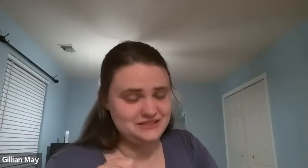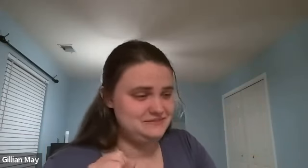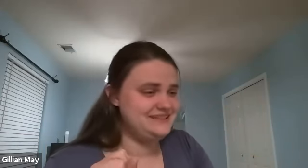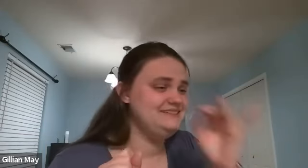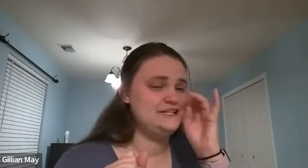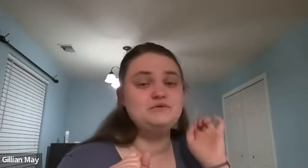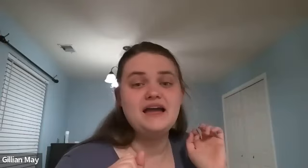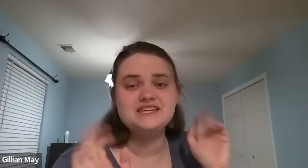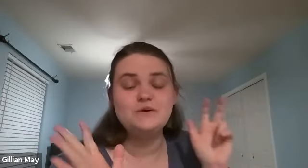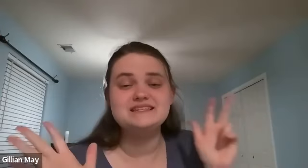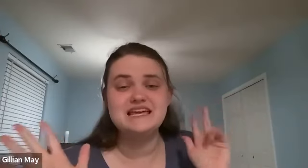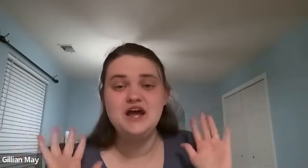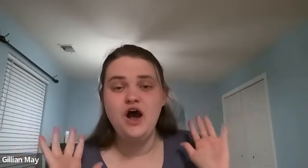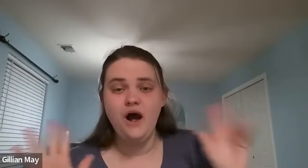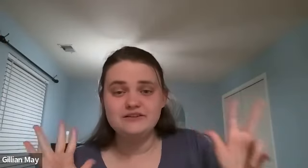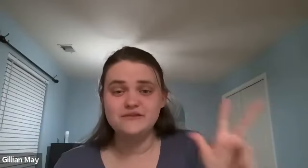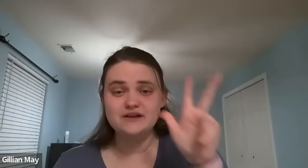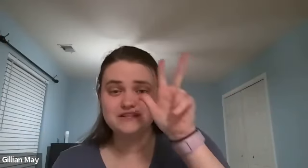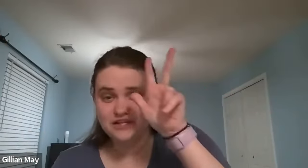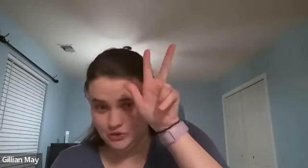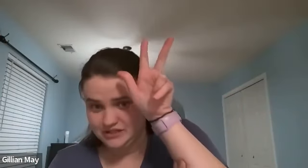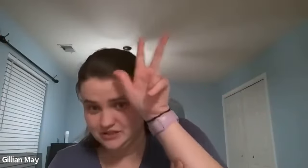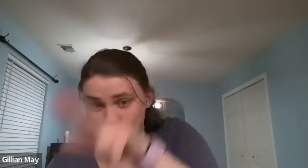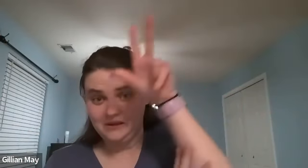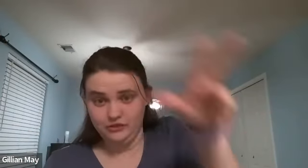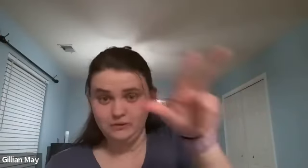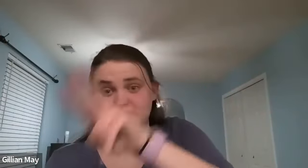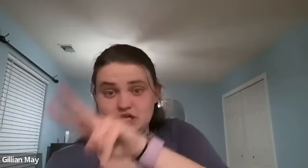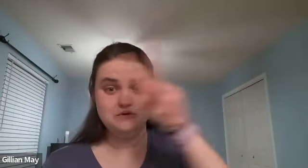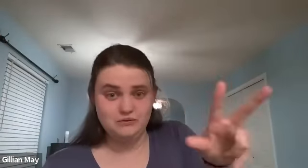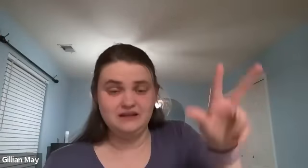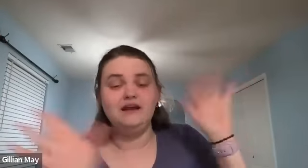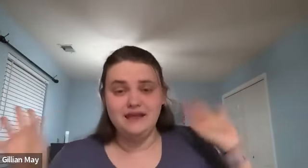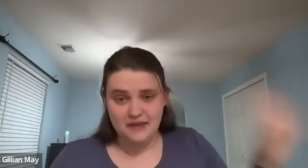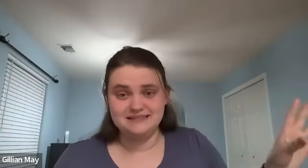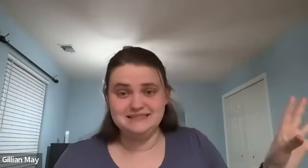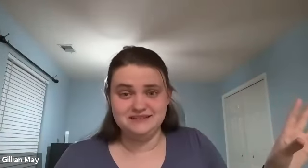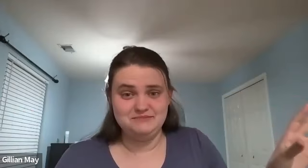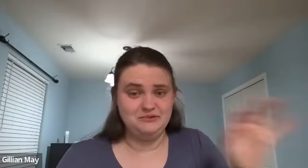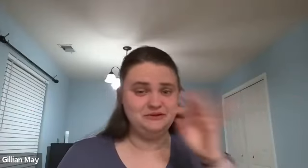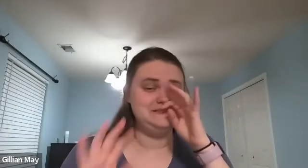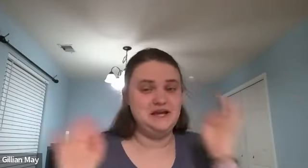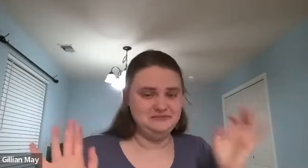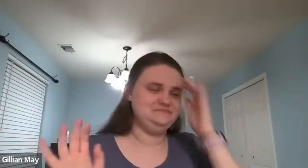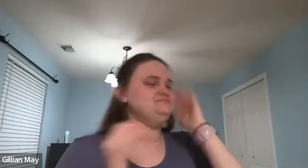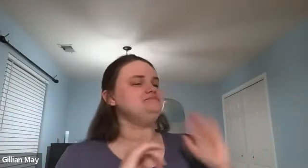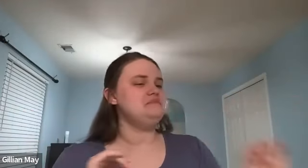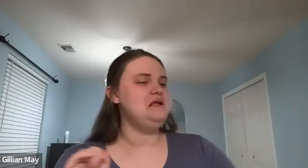Trust me. That's why I said all else fails, you can do 3, 3, 2, 3. That is still acceptable. So,